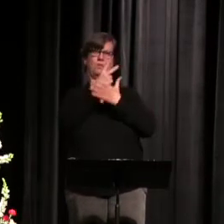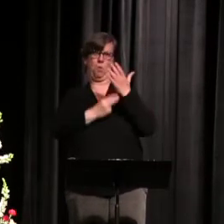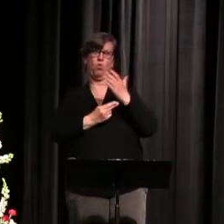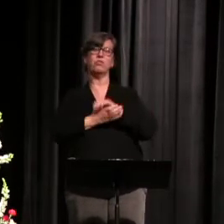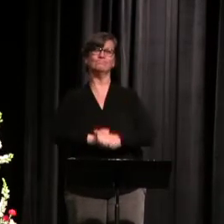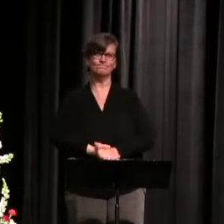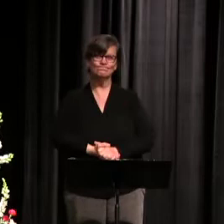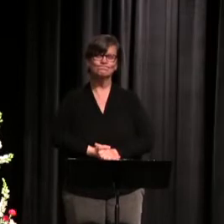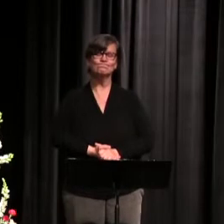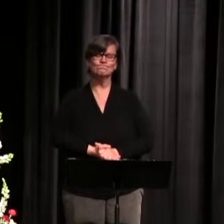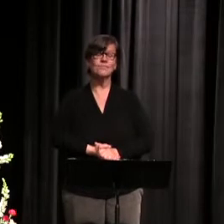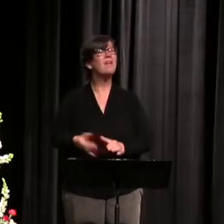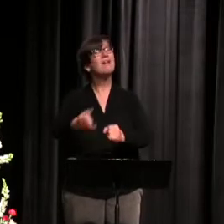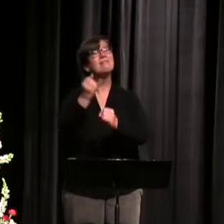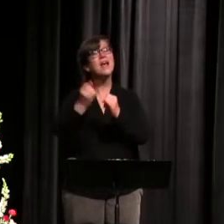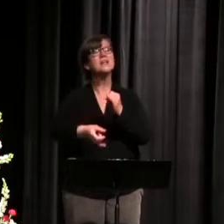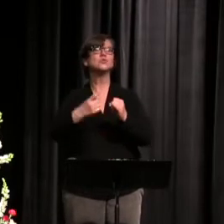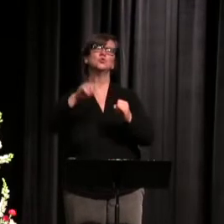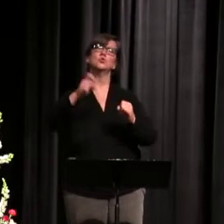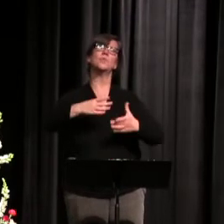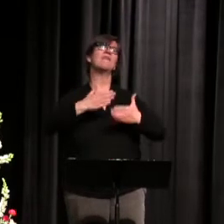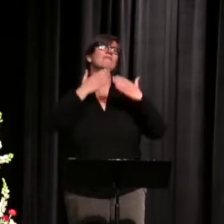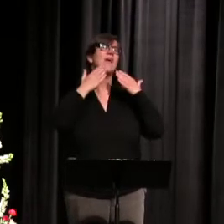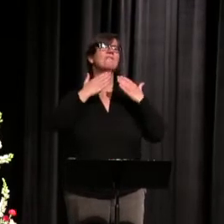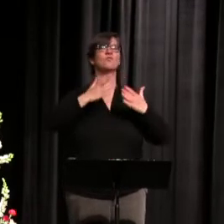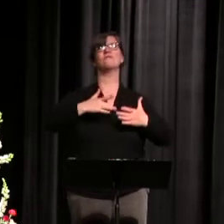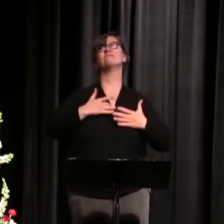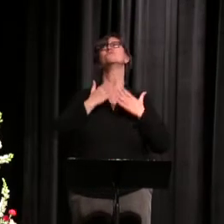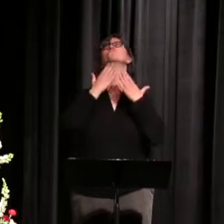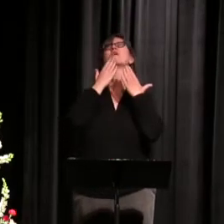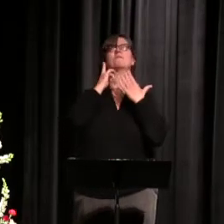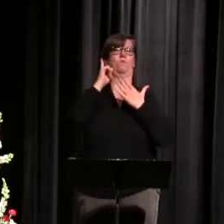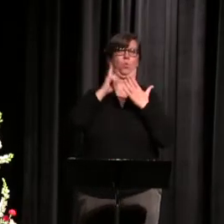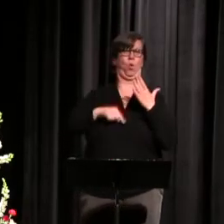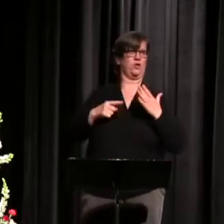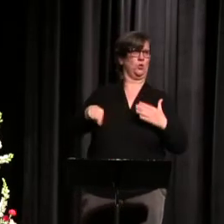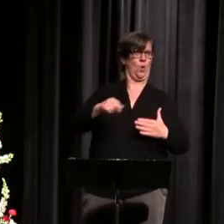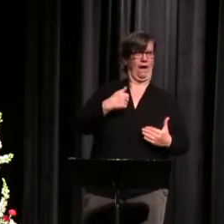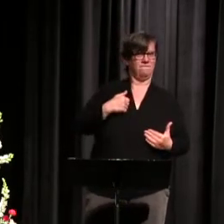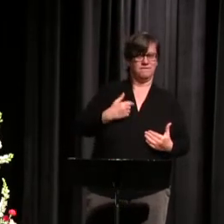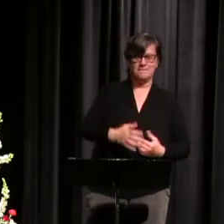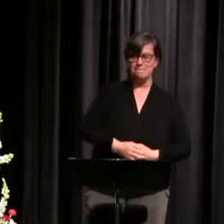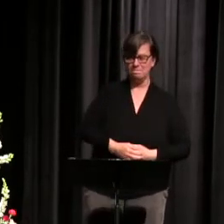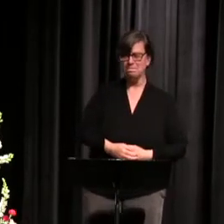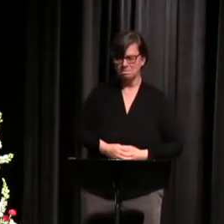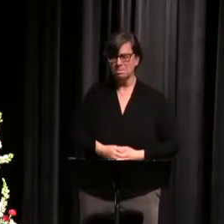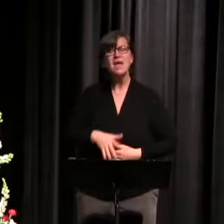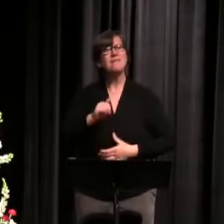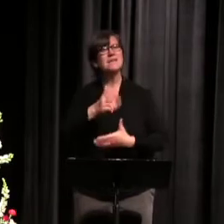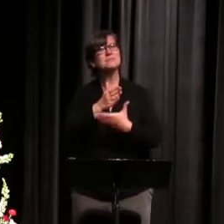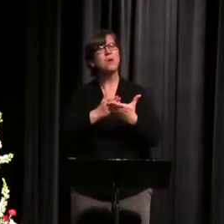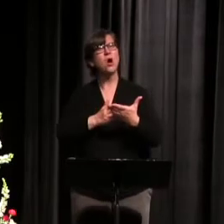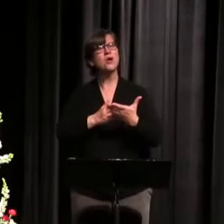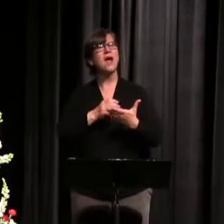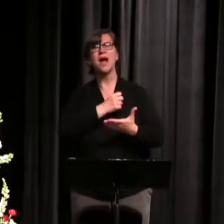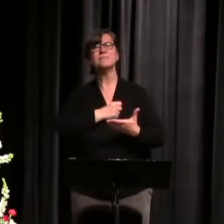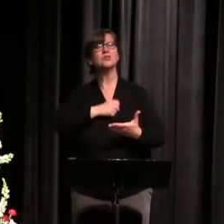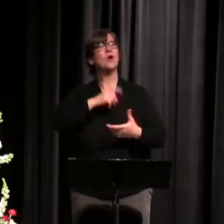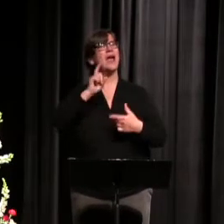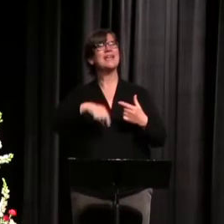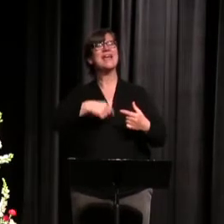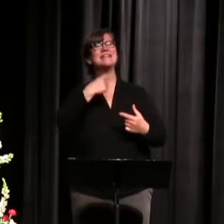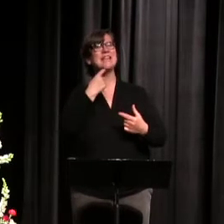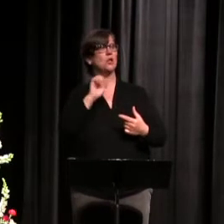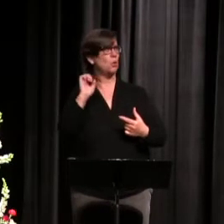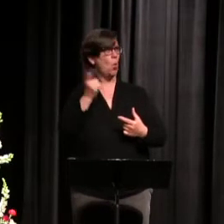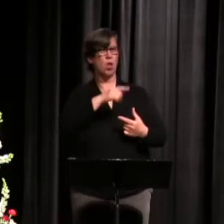Lastly, be thankful and grateful for what you have. And this is the part of my speech I'm so sorry I can't say to you